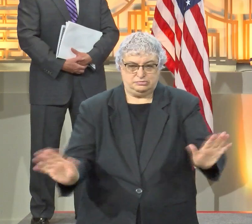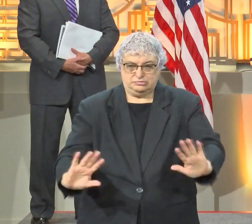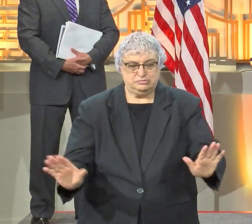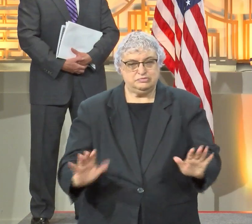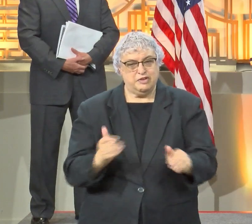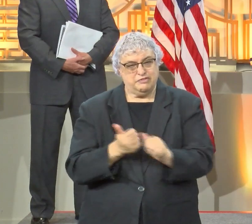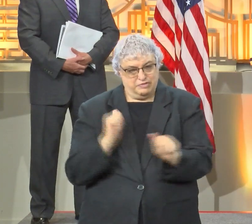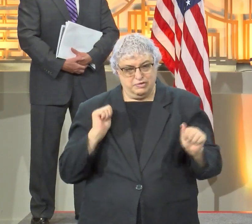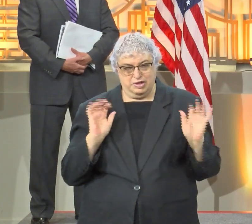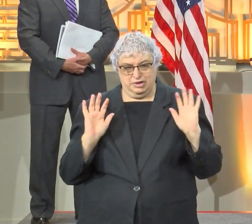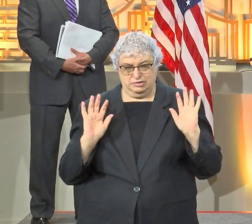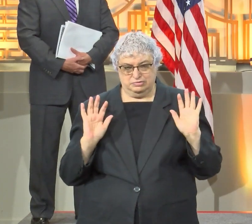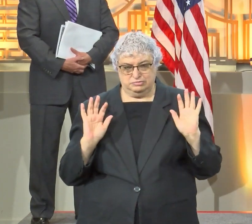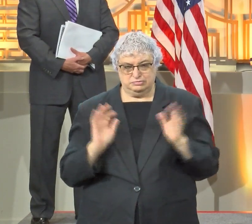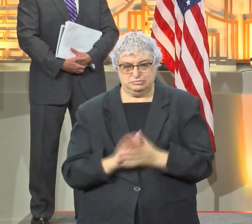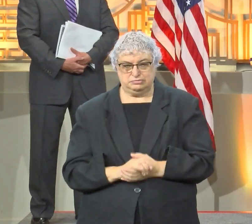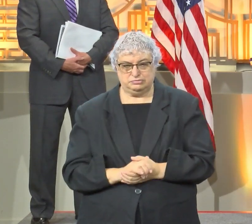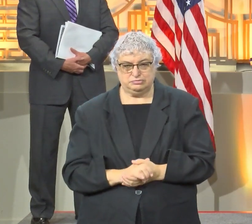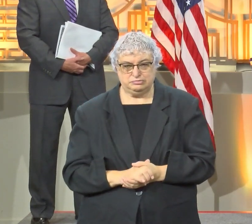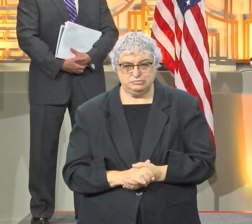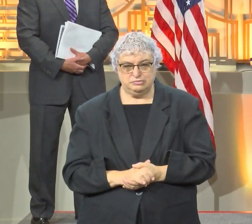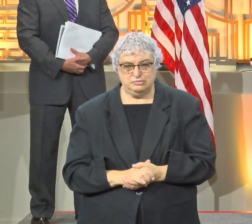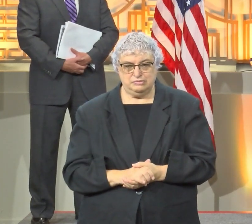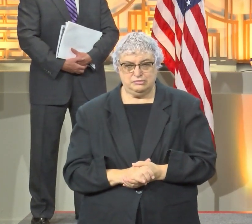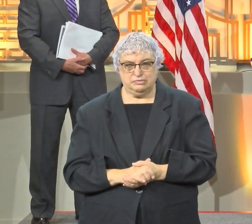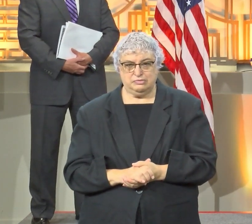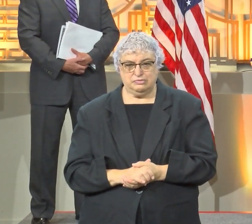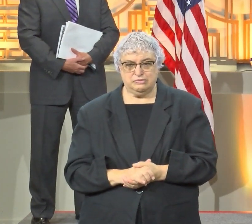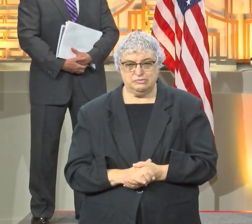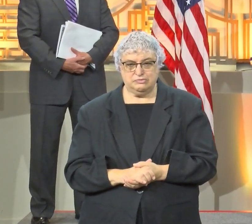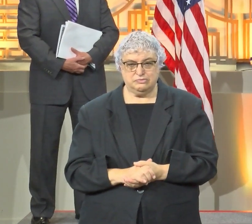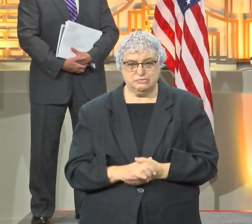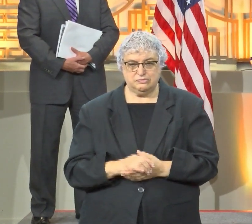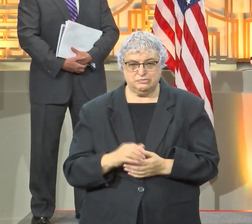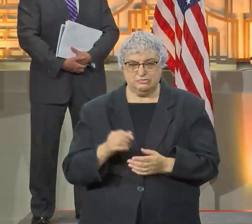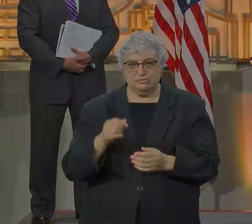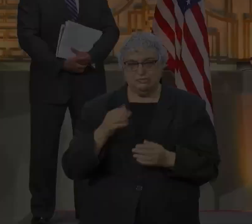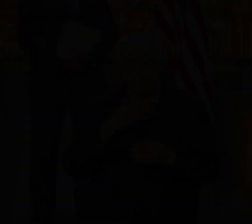roads. So just be mindful of that, and just be very, very careful.